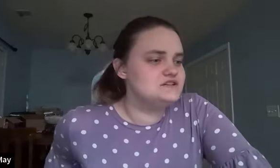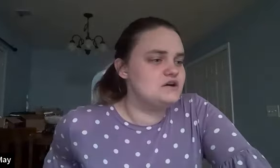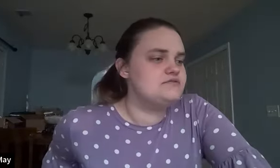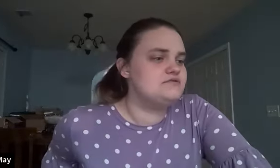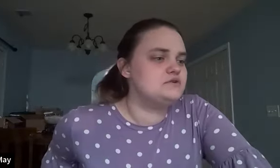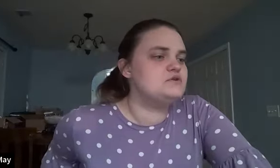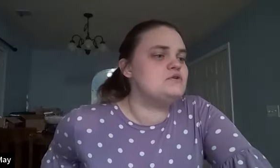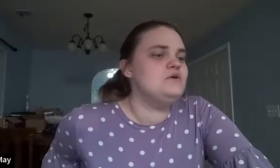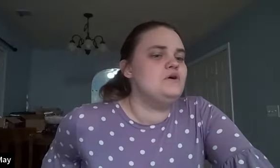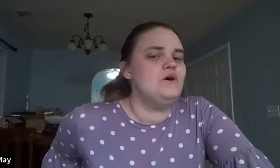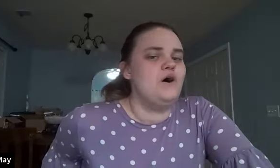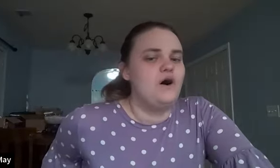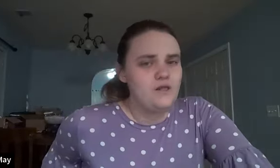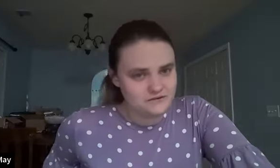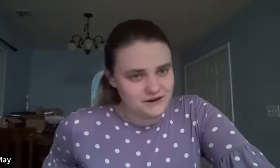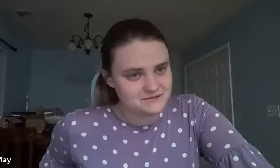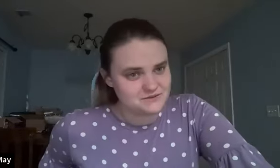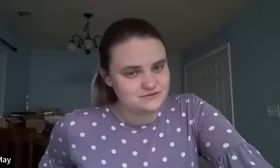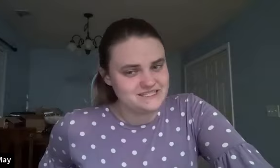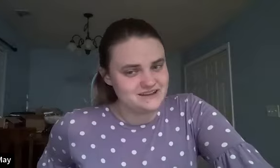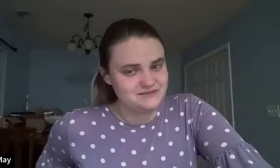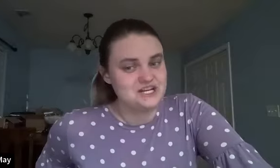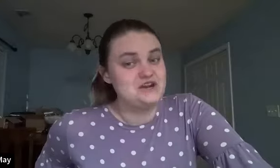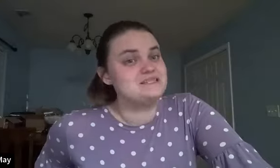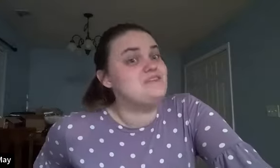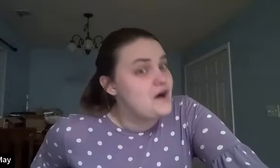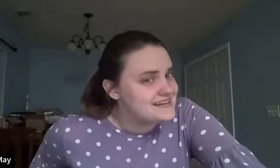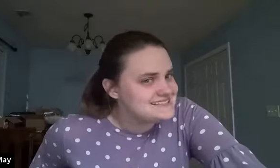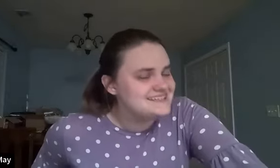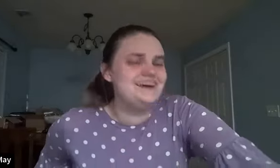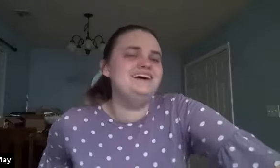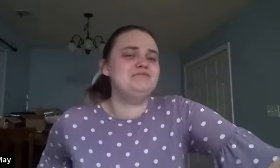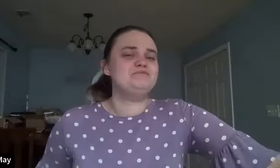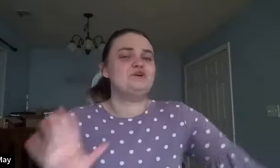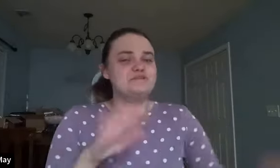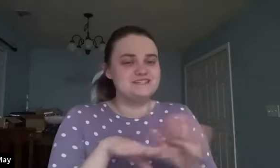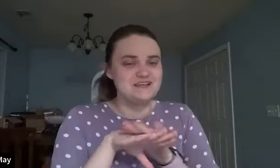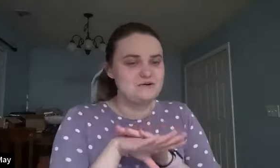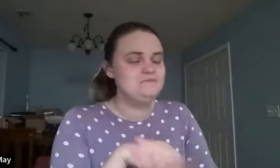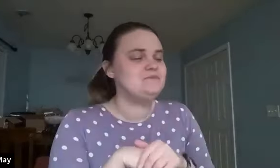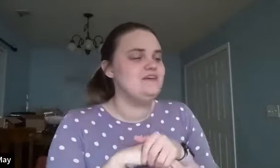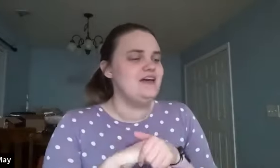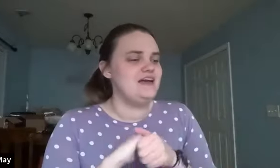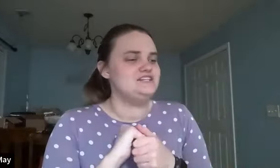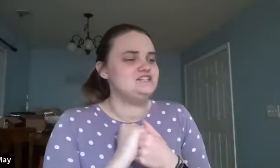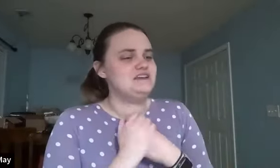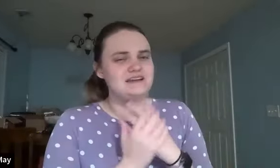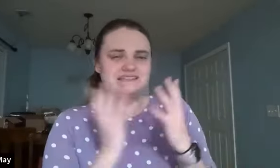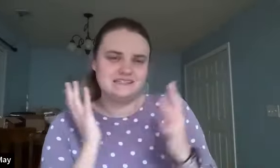go through all of our animals we've done, which I know is a lot. We'll go very slow and just to kind of